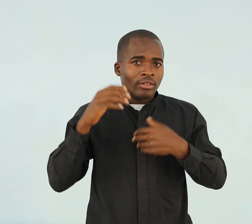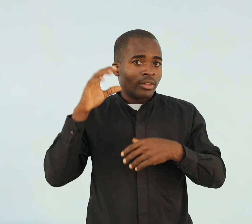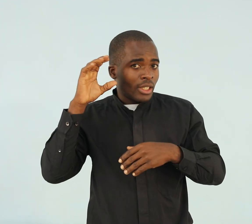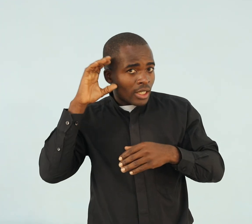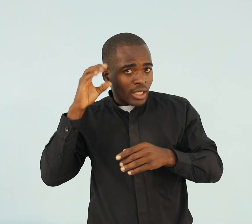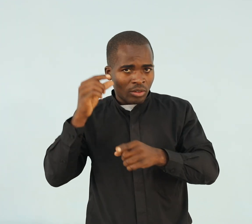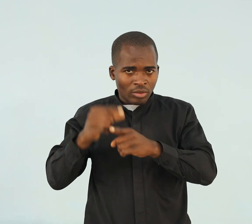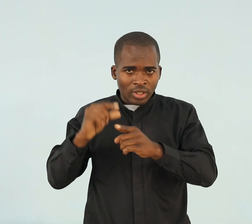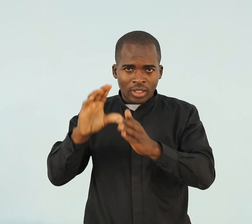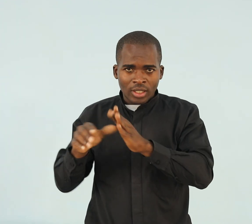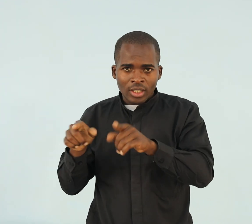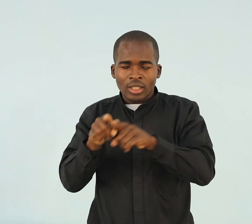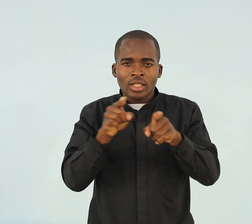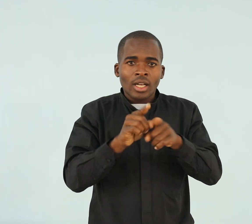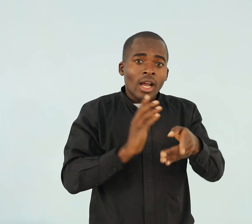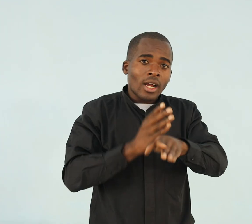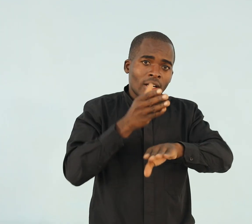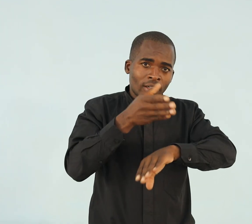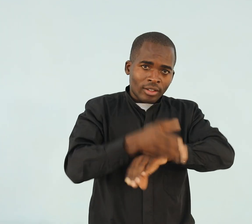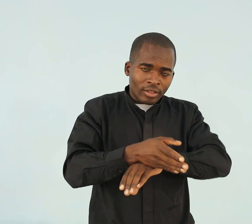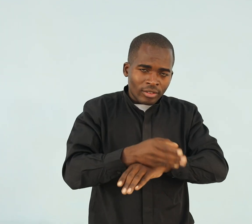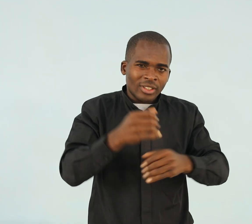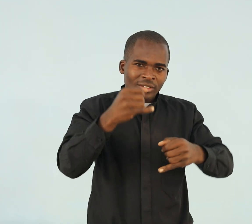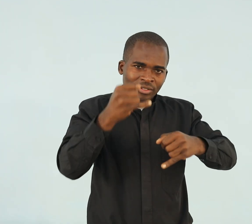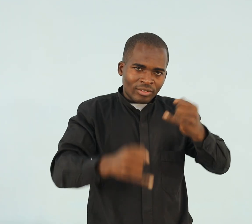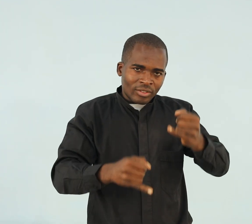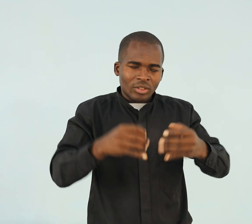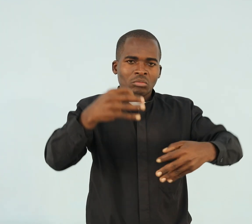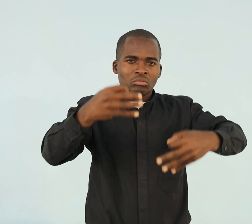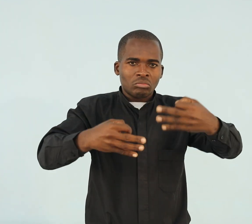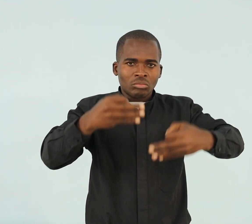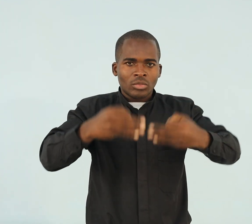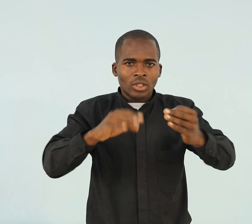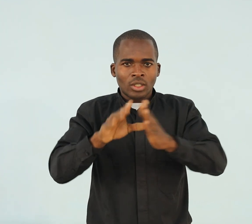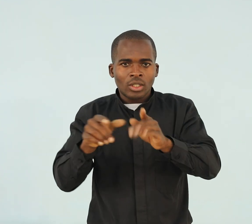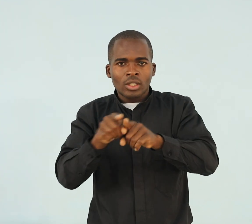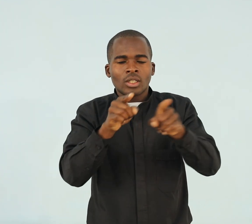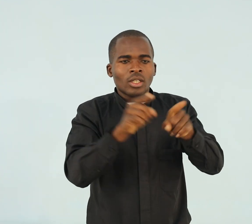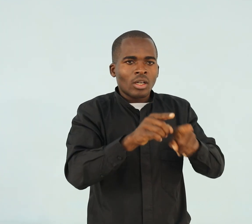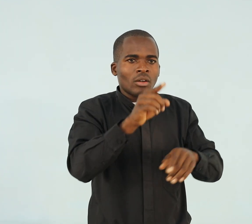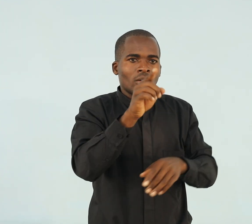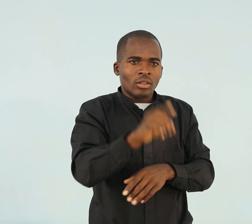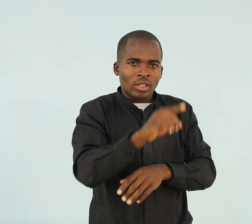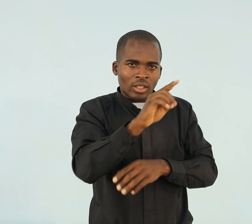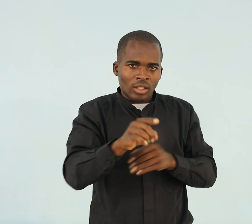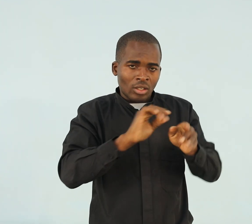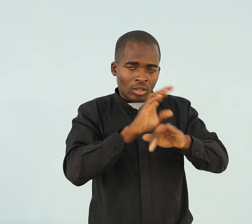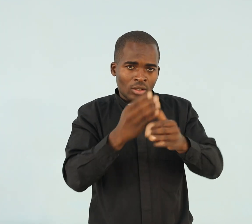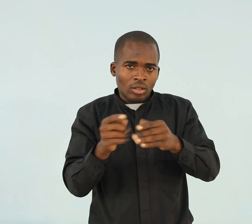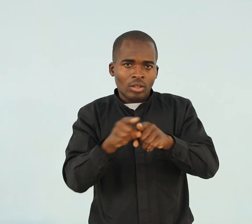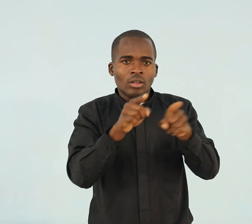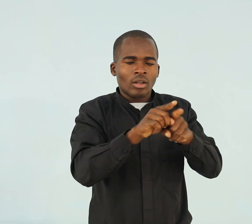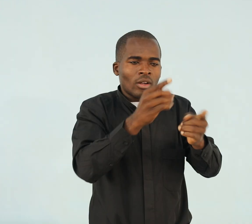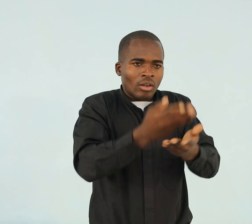that once an election petition to nullify the election of a councillor is submitted to a local government